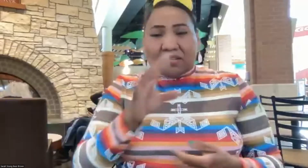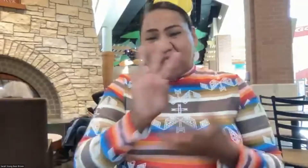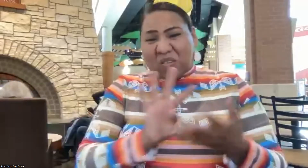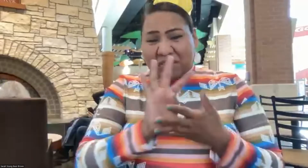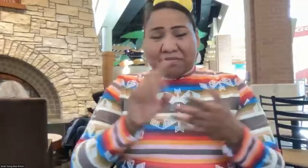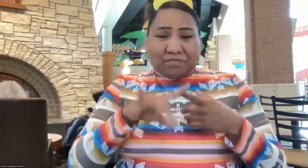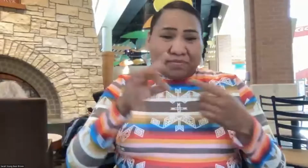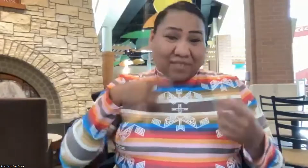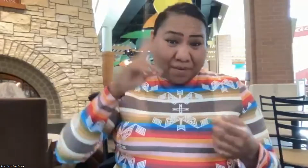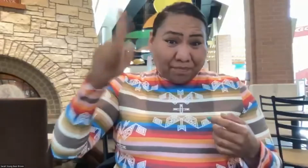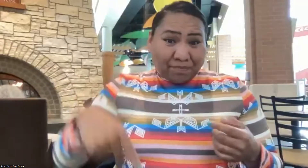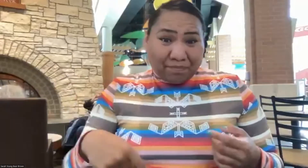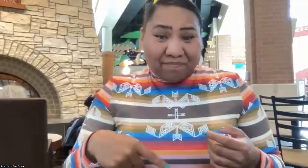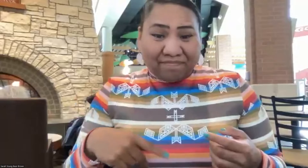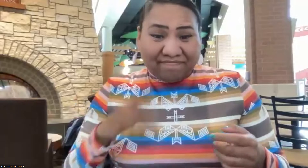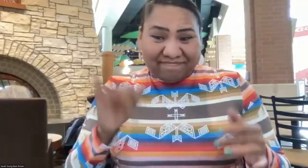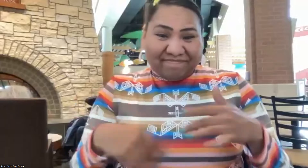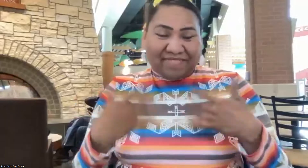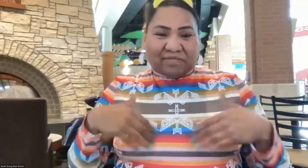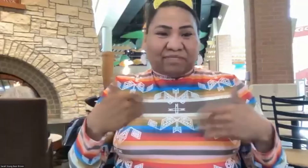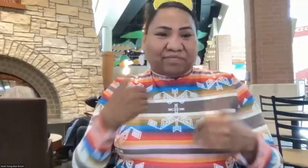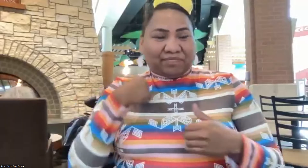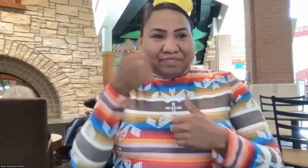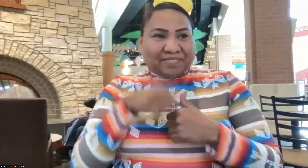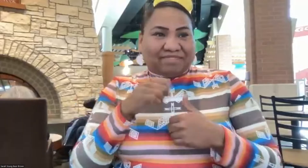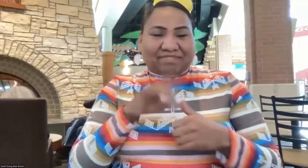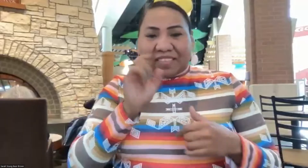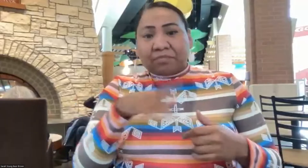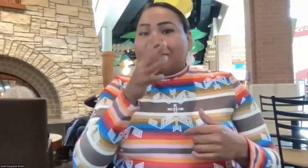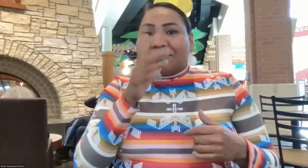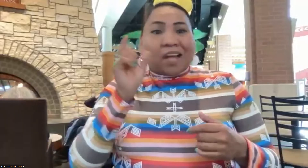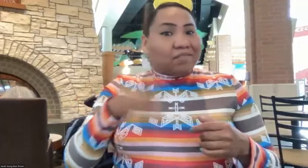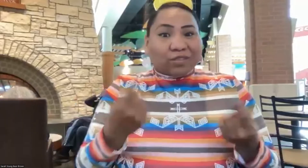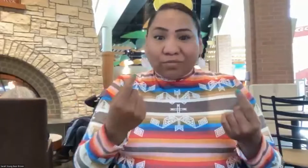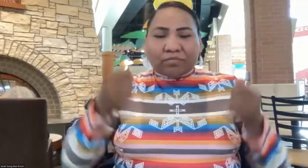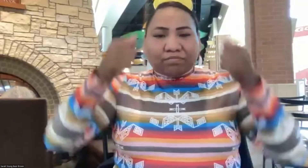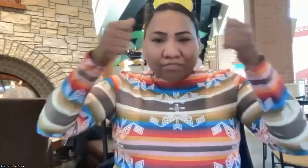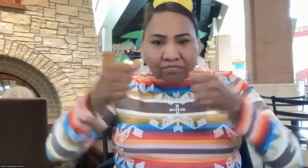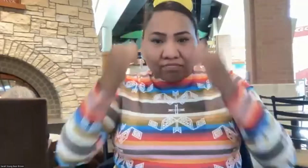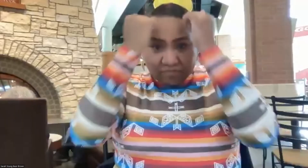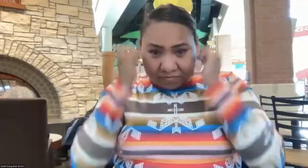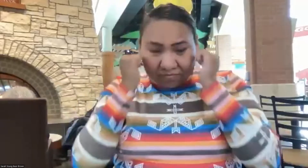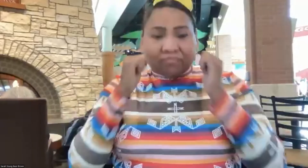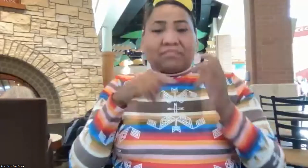While I was there, my sister and my mother made the 4-hour trip to meet me there.